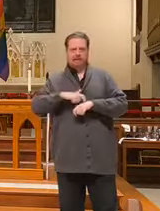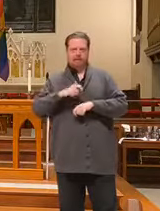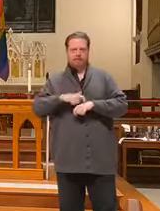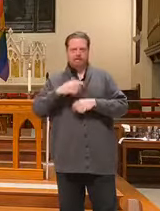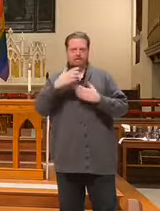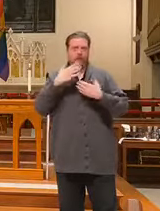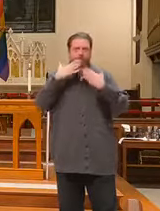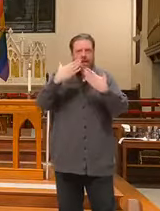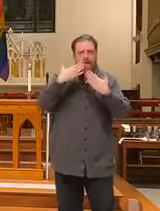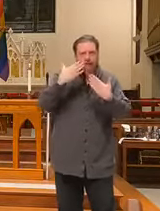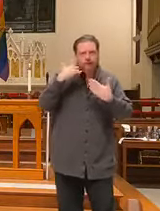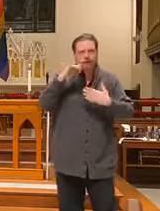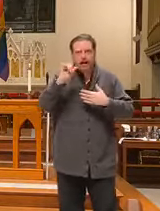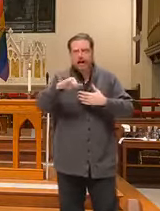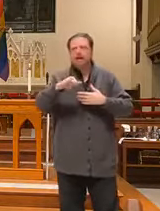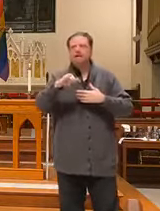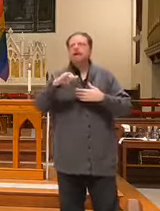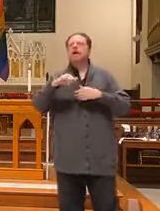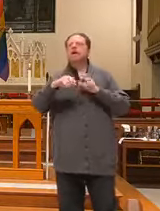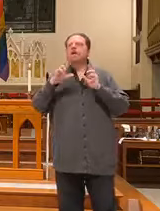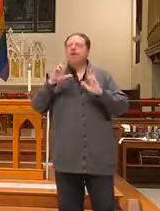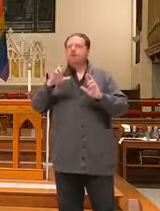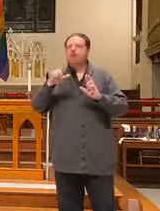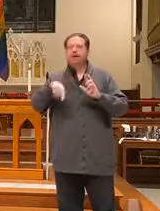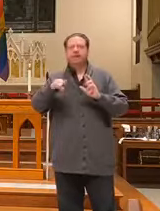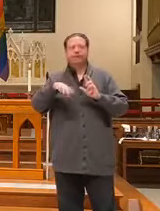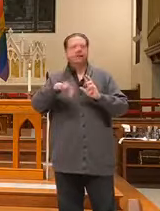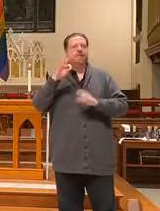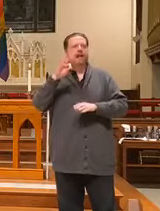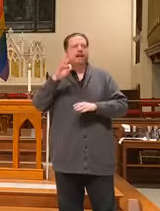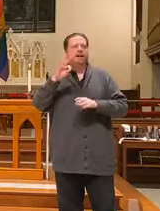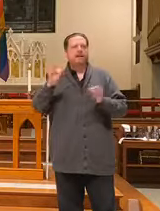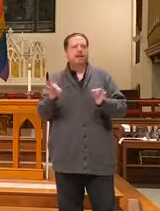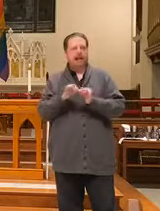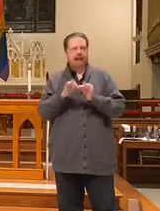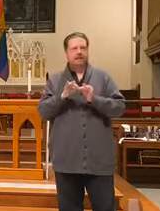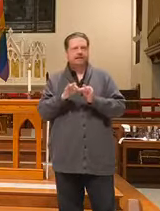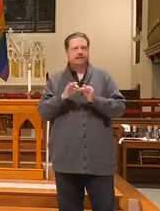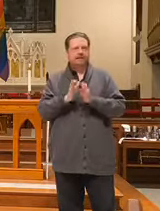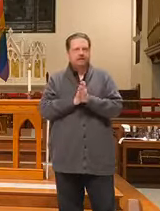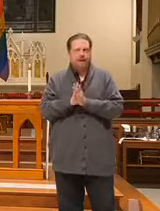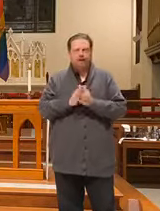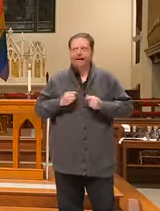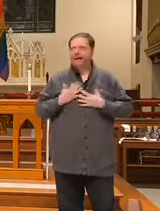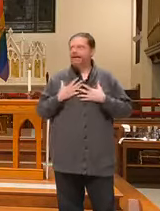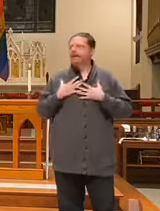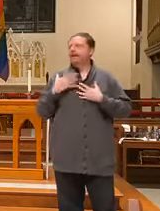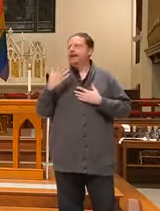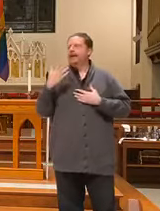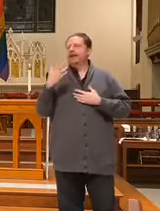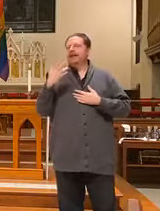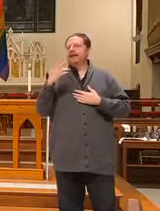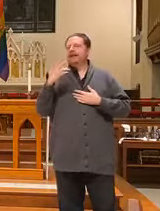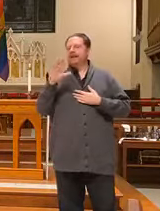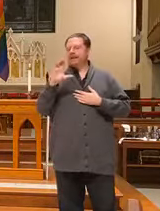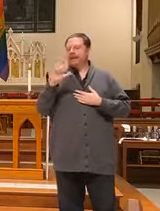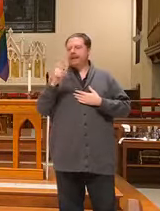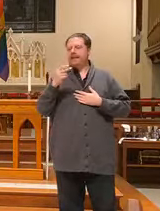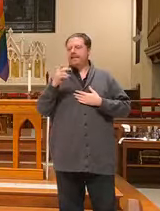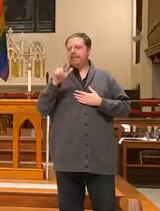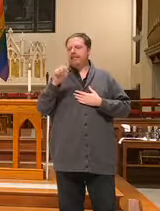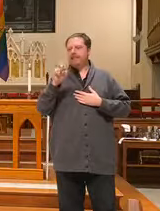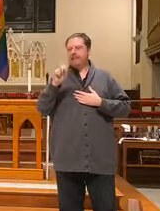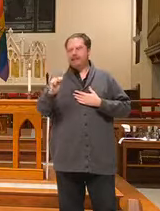And I just hope that you all find this Mass invigorating. After Kathleen's wonderful homily, I don't think you